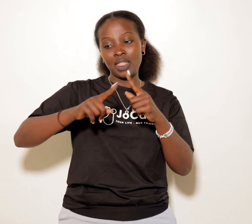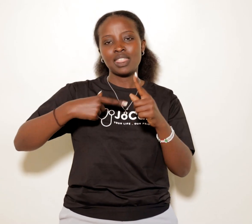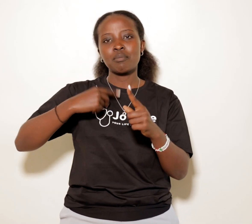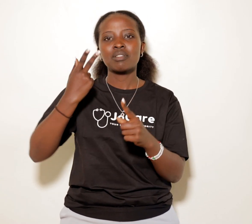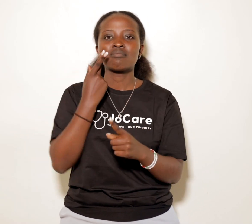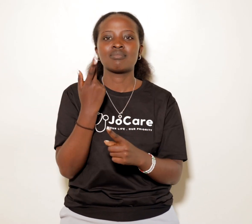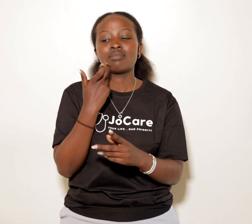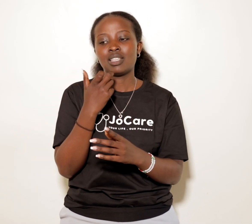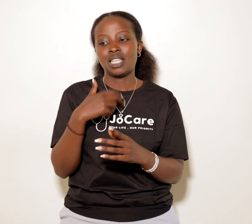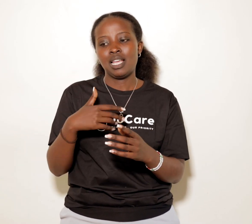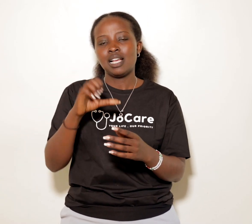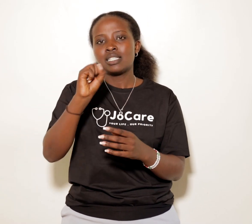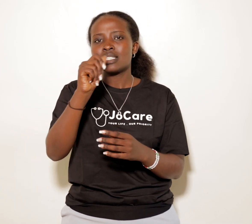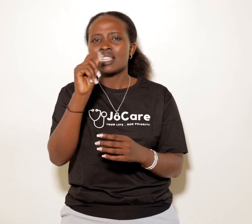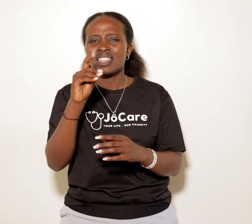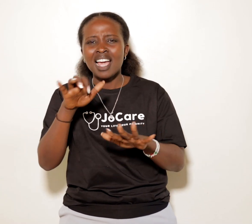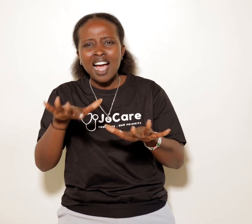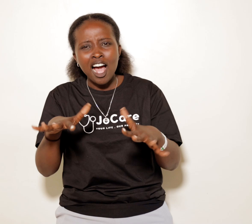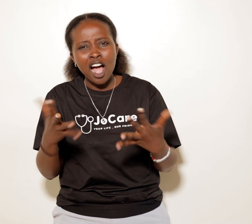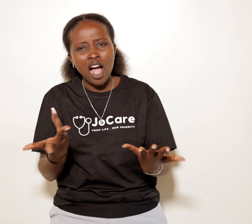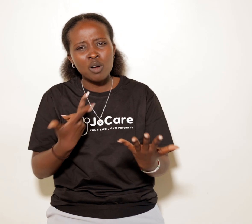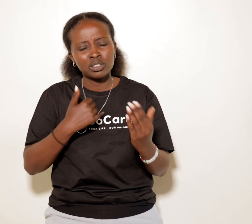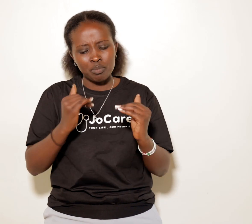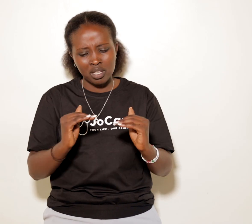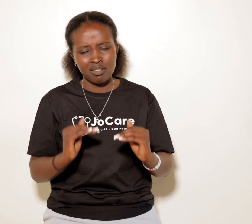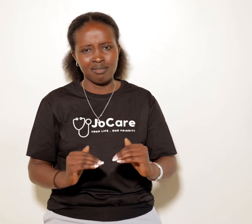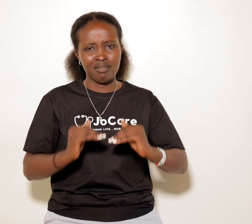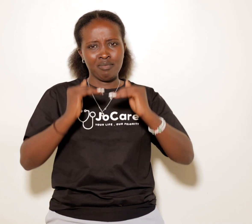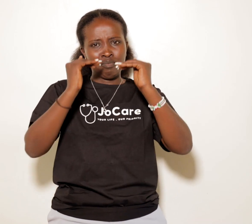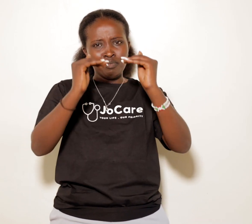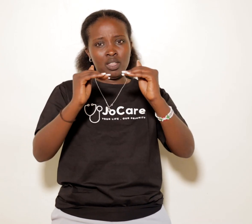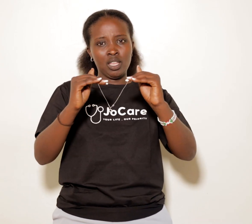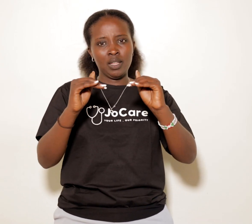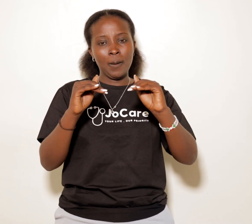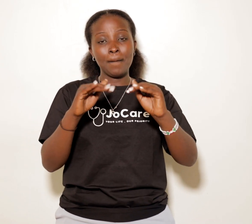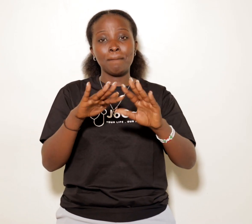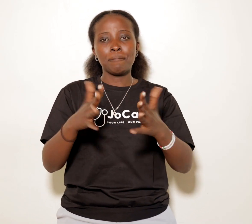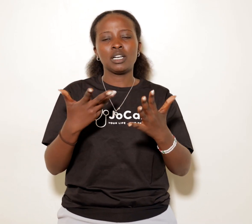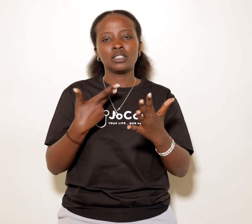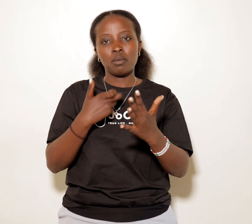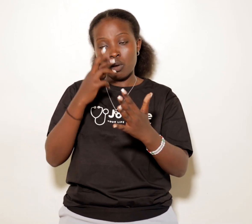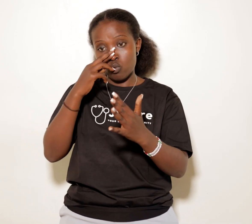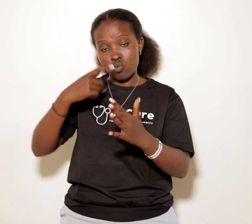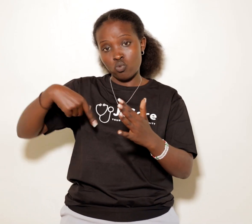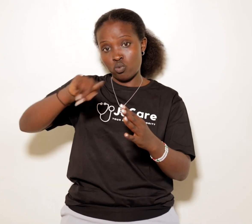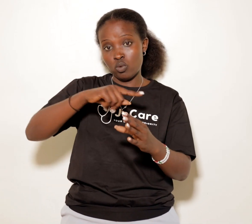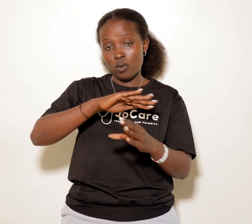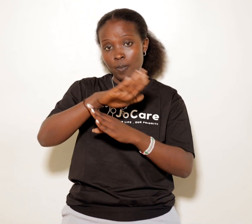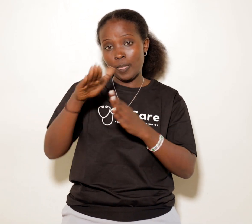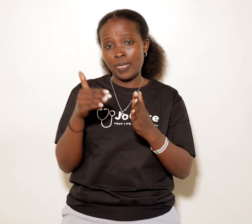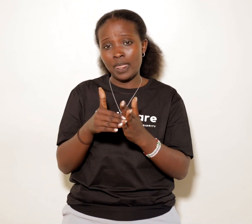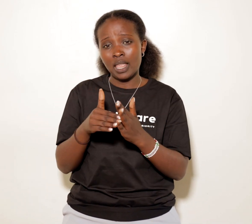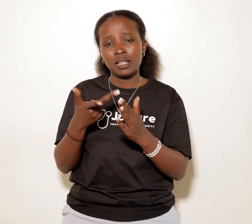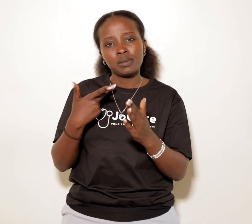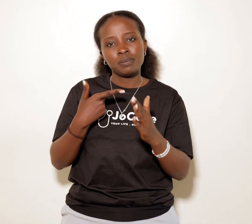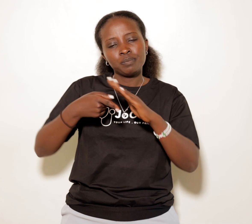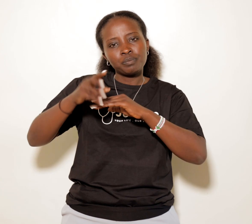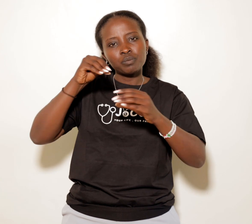people. Sandrine, how can we promote autonomy, self-determination, and empowerment in